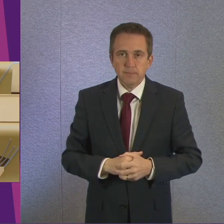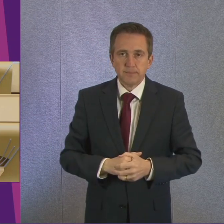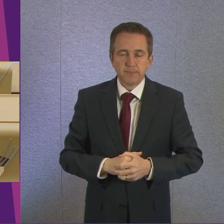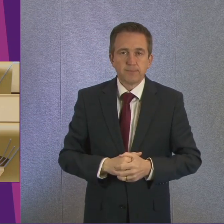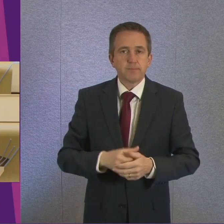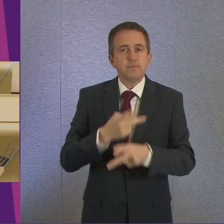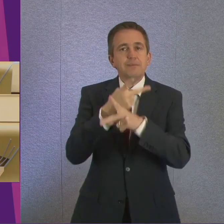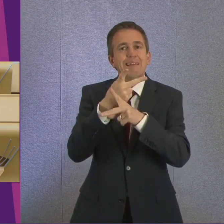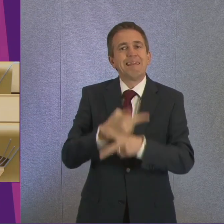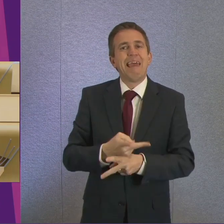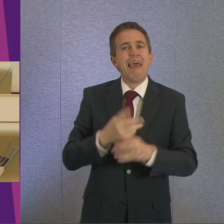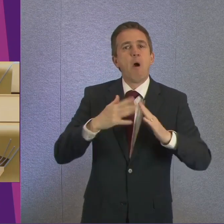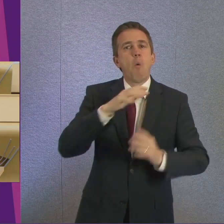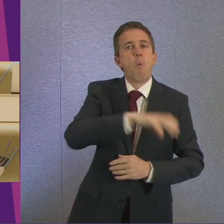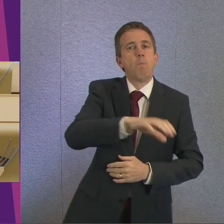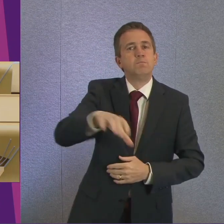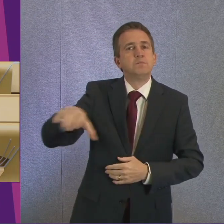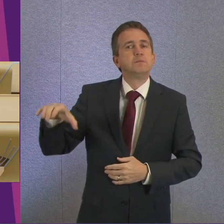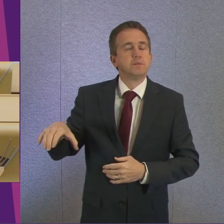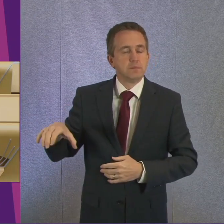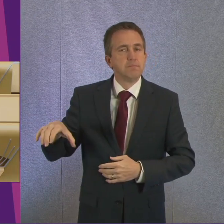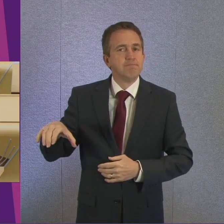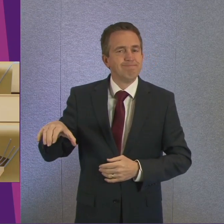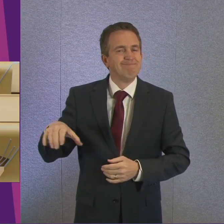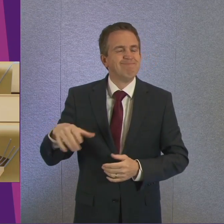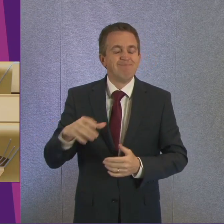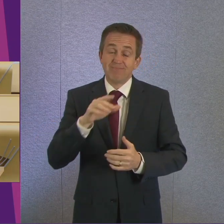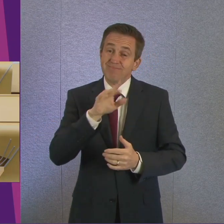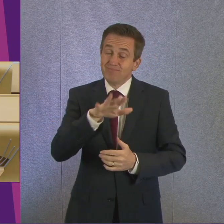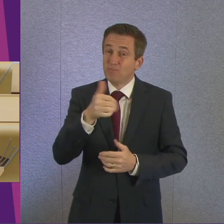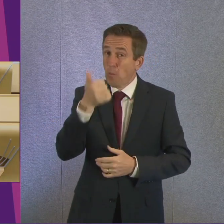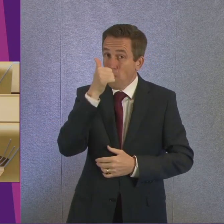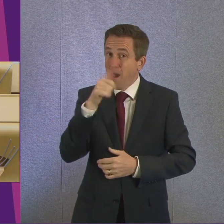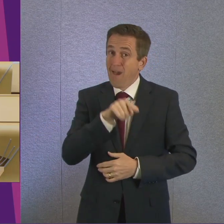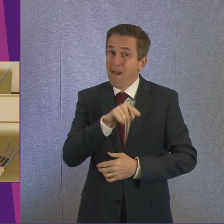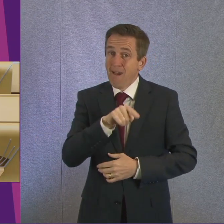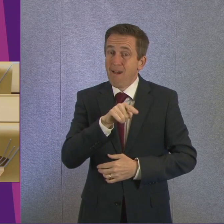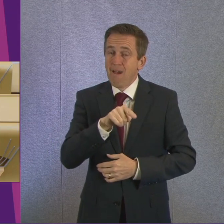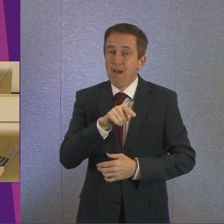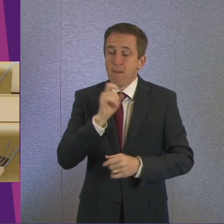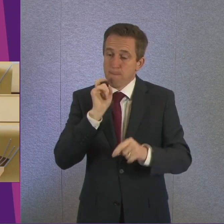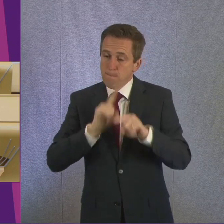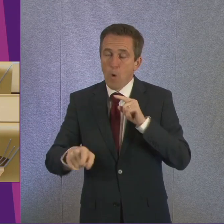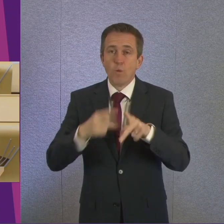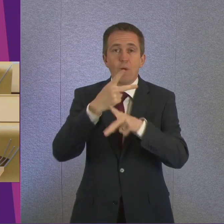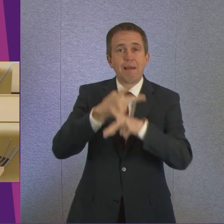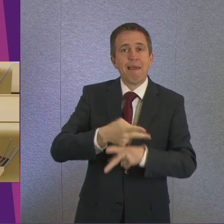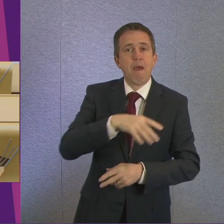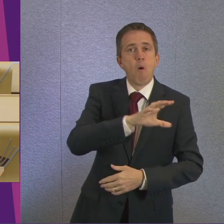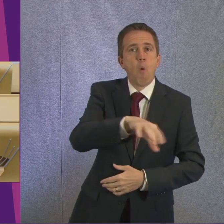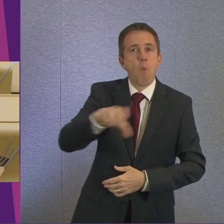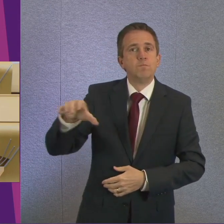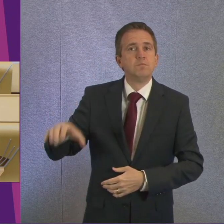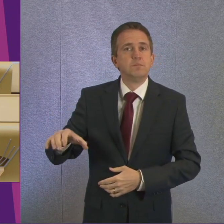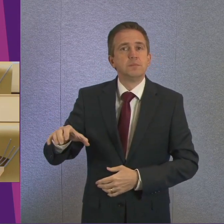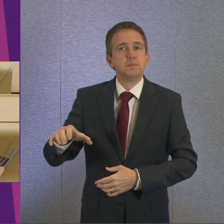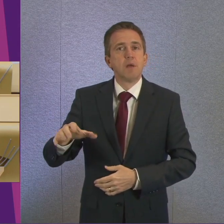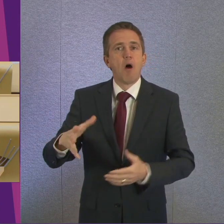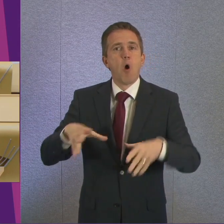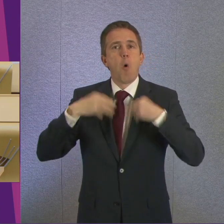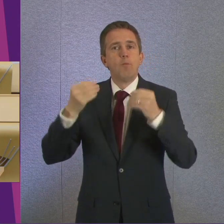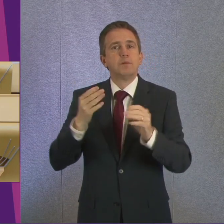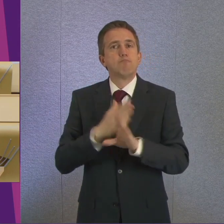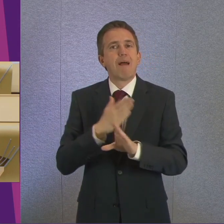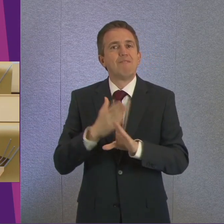in care homes is, of course, as Ms Lennon will know, that the majority of our care homes are private